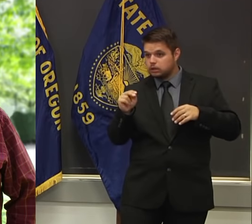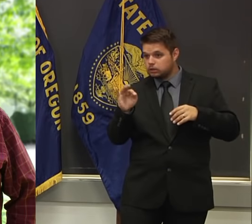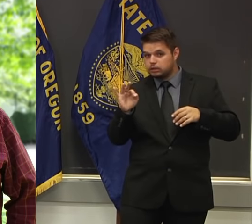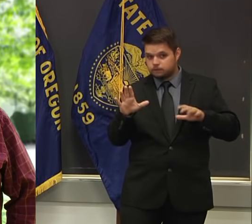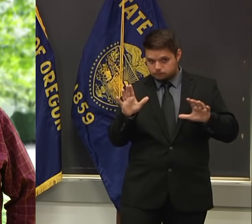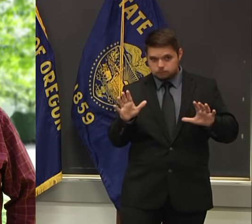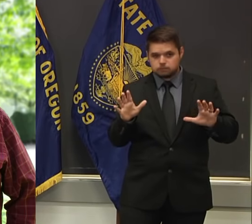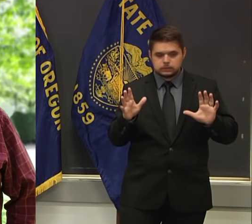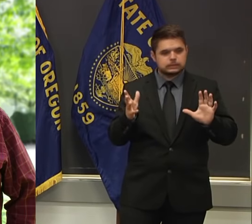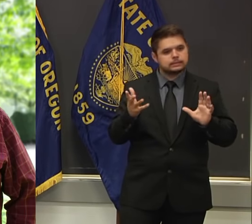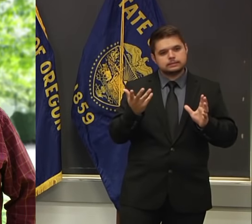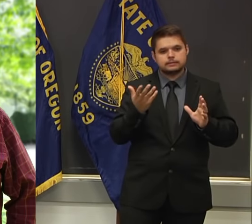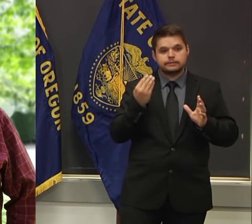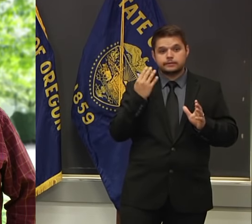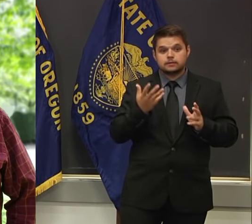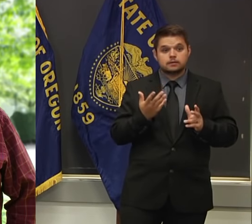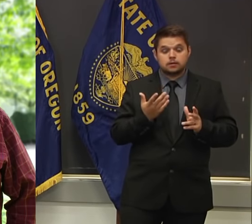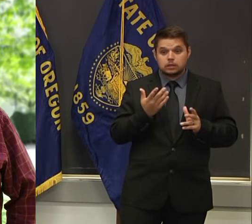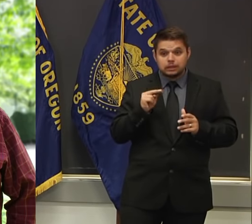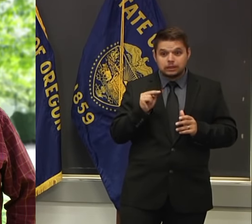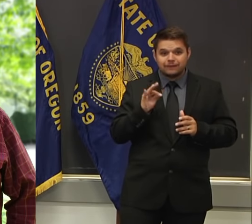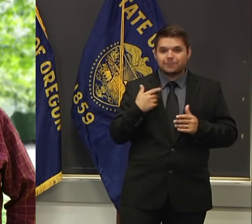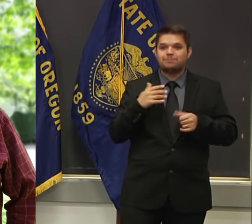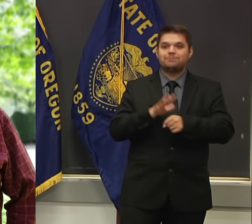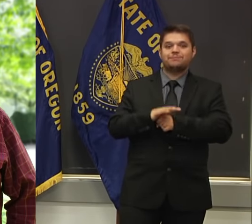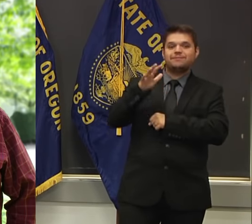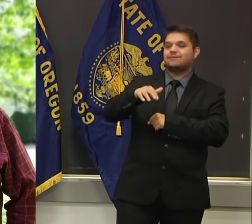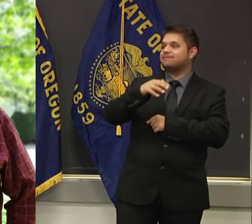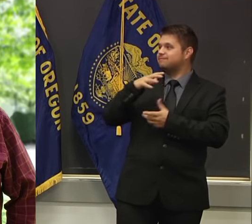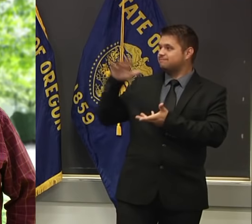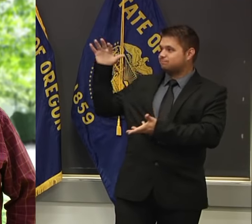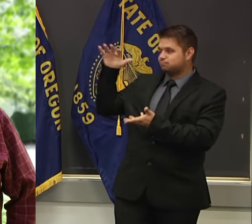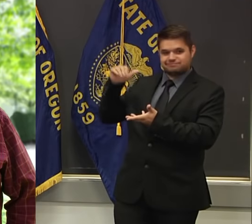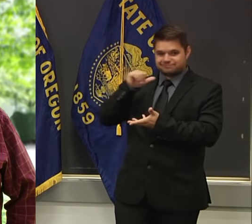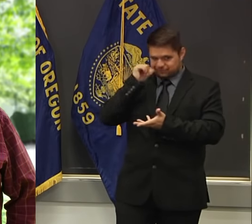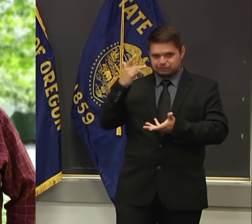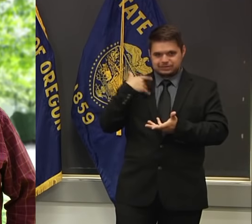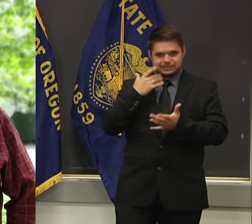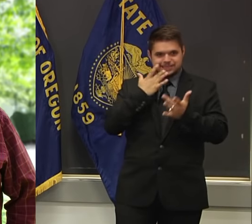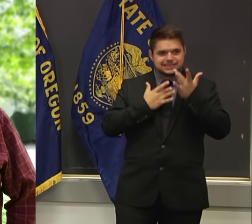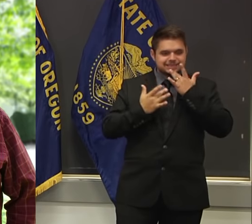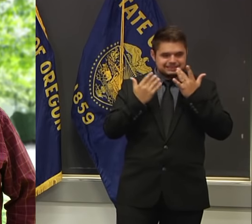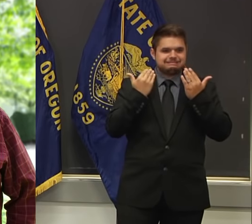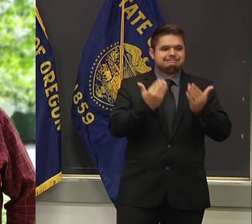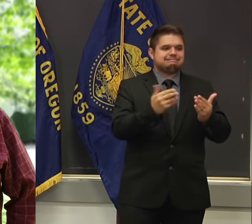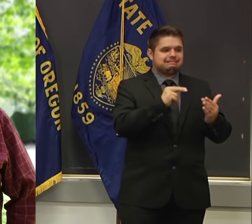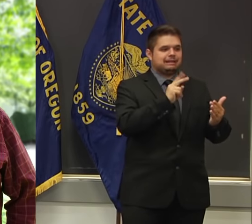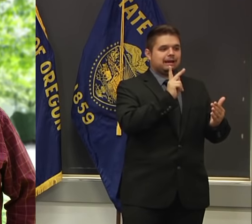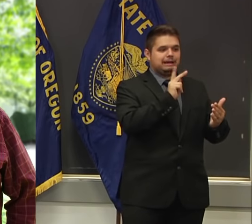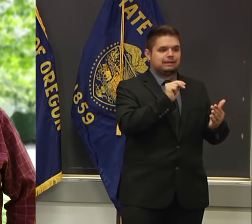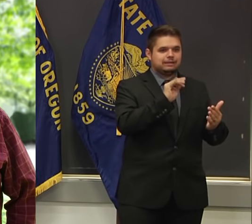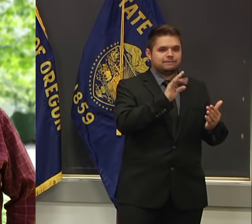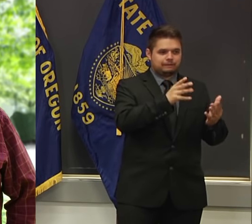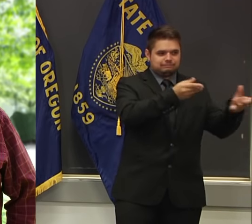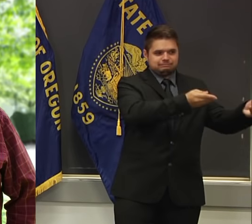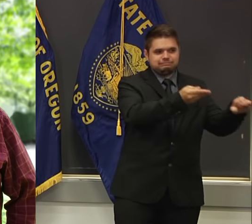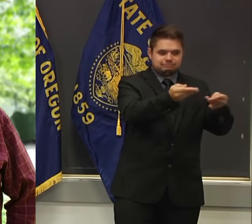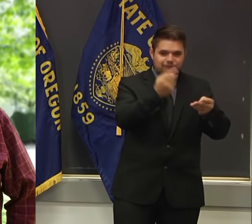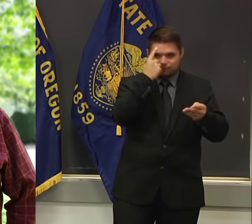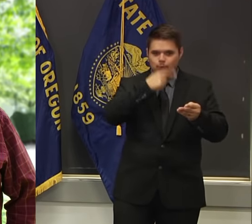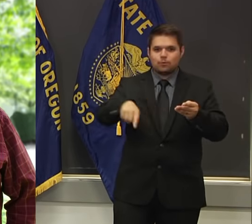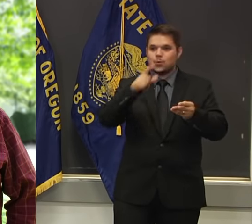scarce and that they should continue to be prioritized for healthcare. We've also received a number of questions about how to tackle